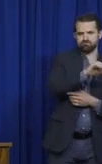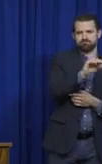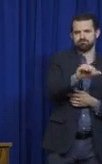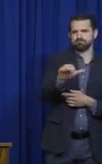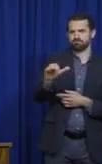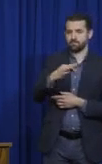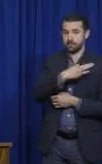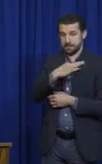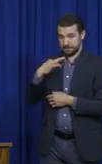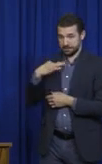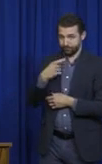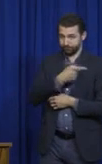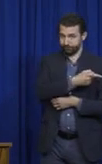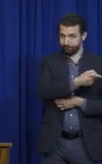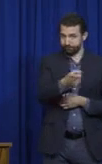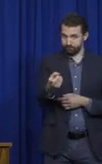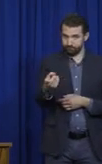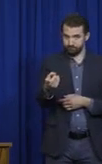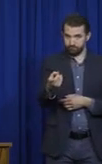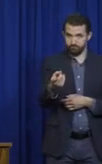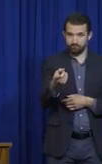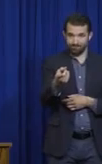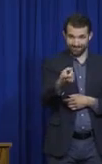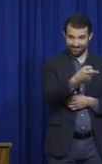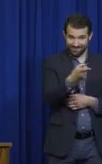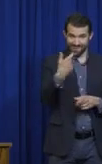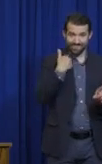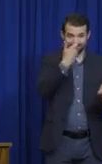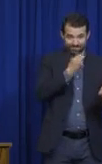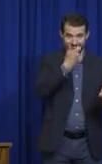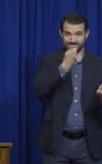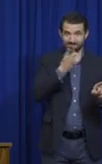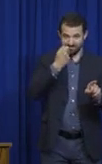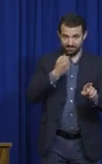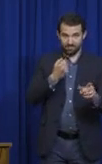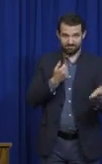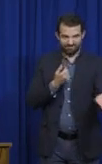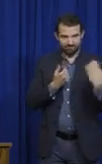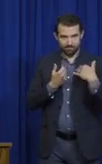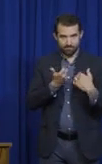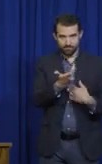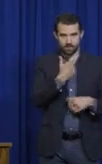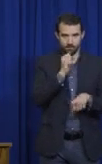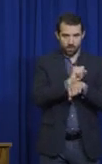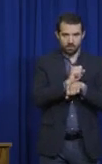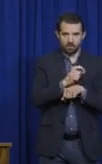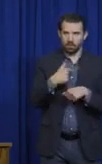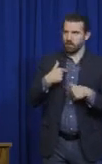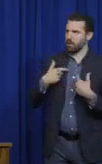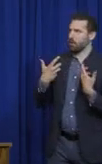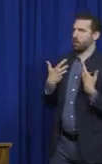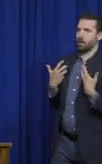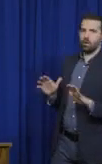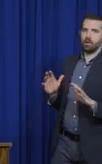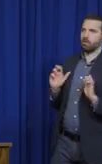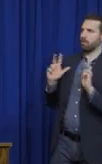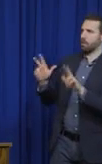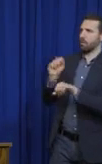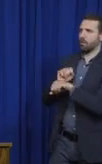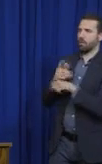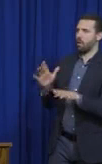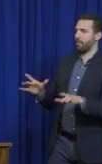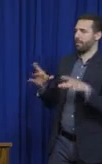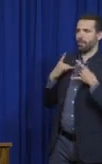even if they are afraid of the risk of COVID-19 infection? And the answer is,